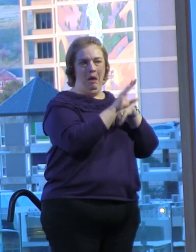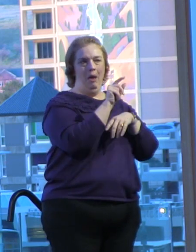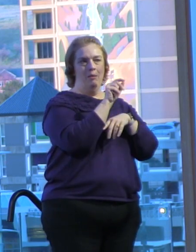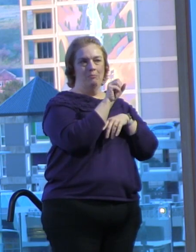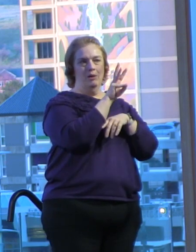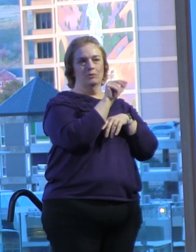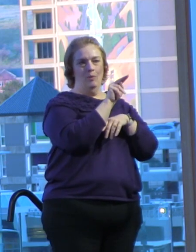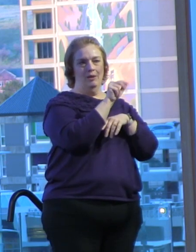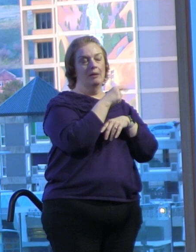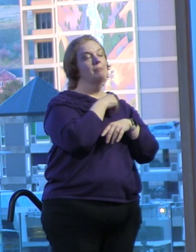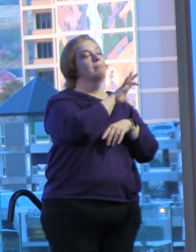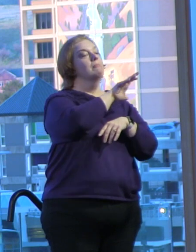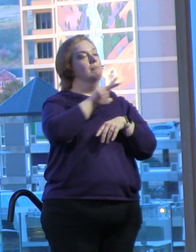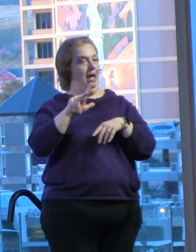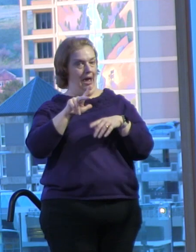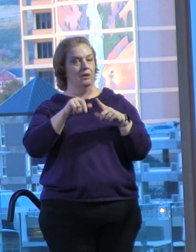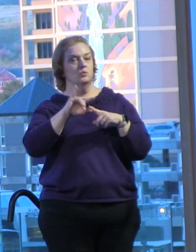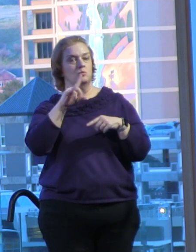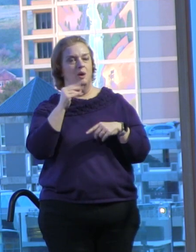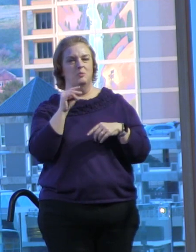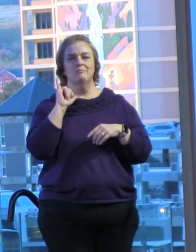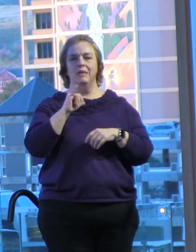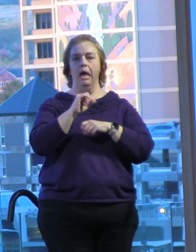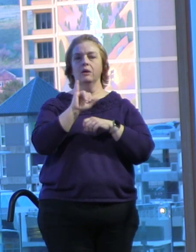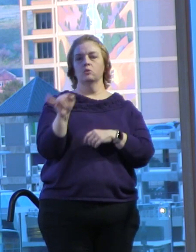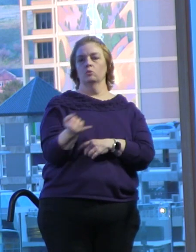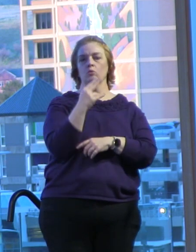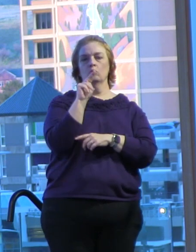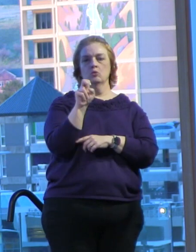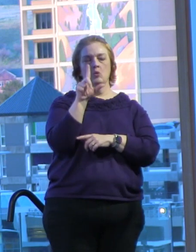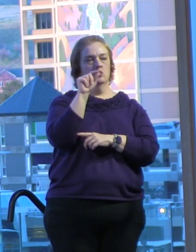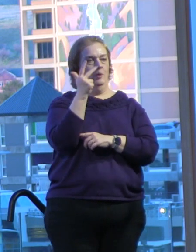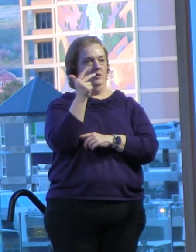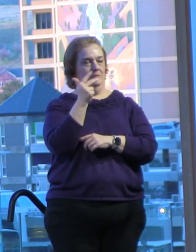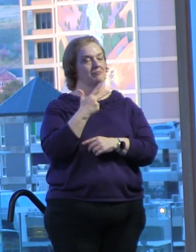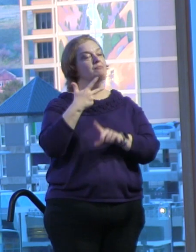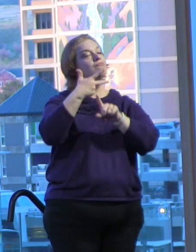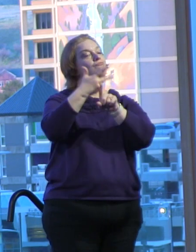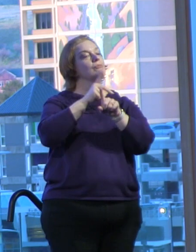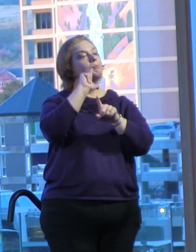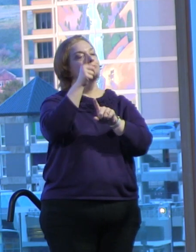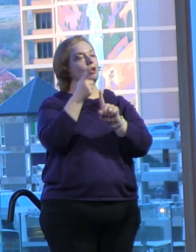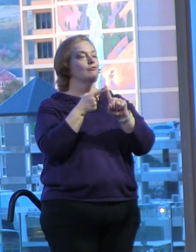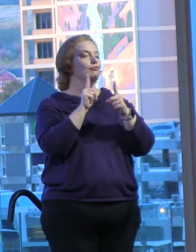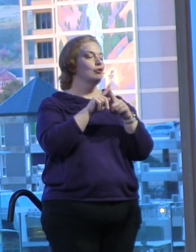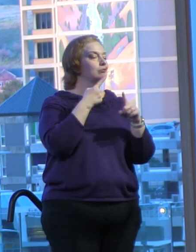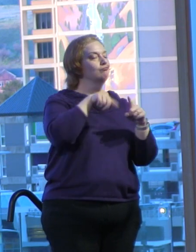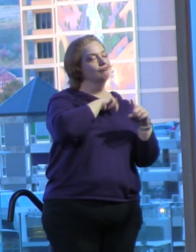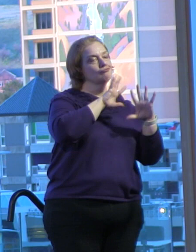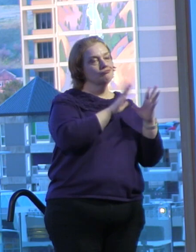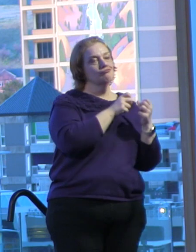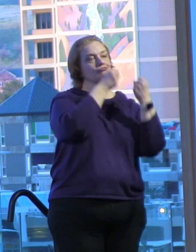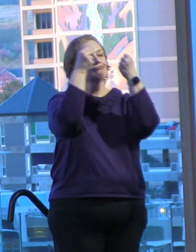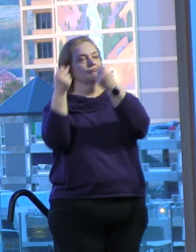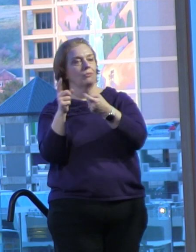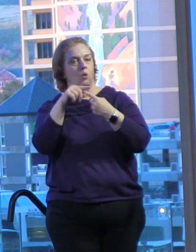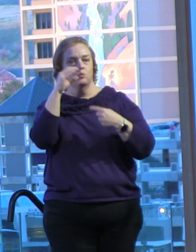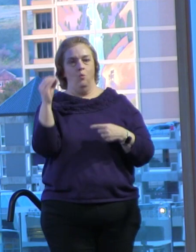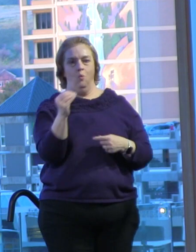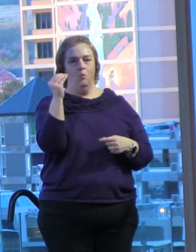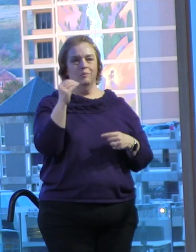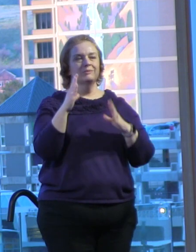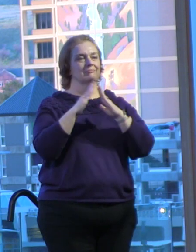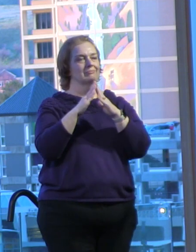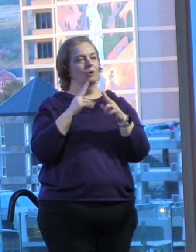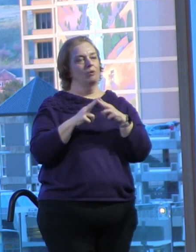2013. 3 months later, I am driving to Sumter, Oregon with some friends for a wedding. Now, Sumter, Oregon,